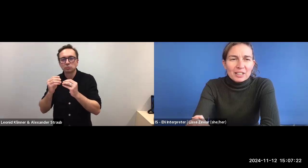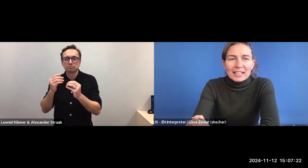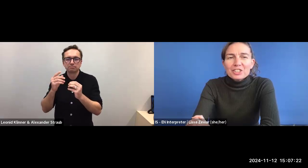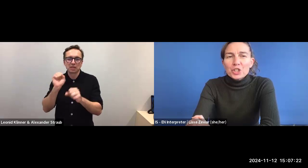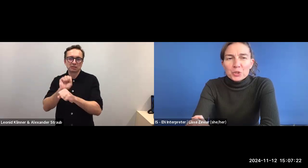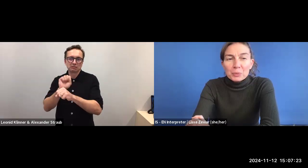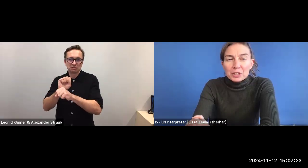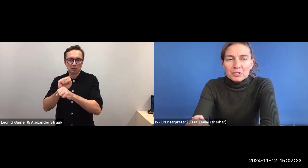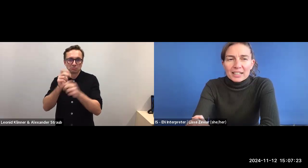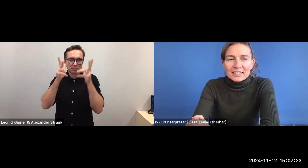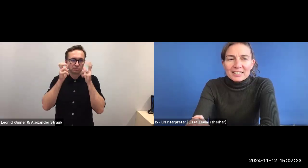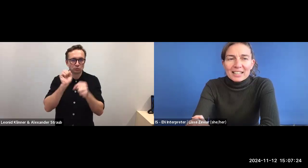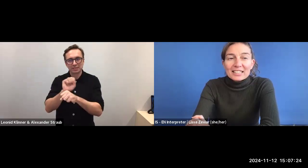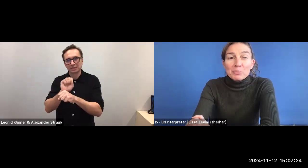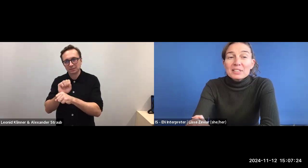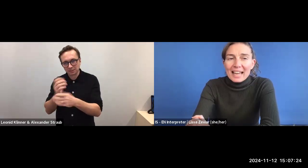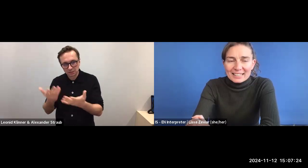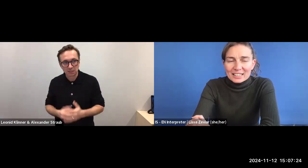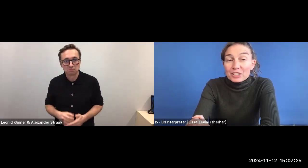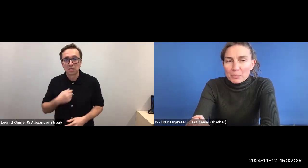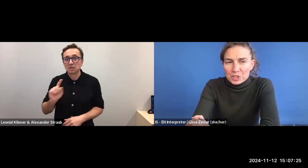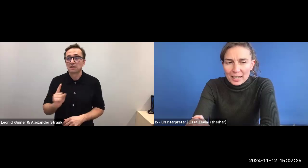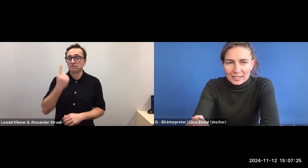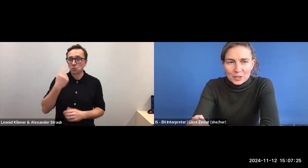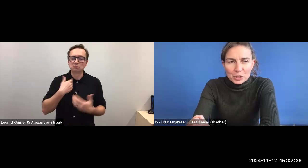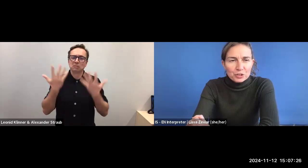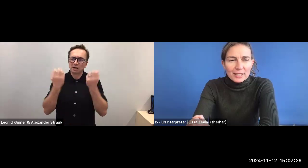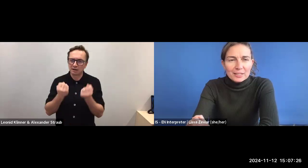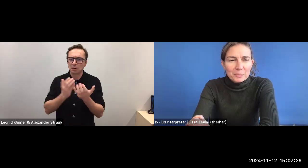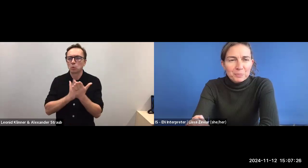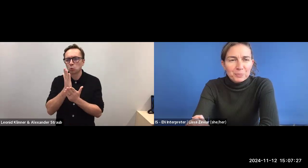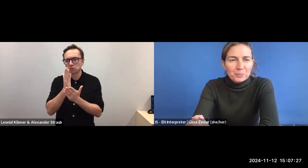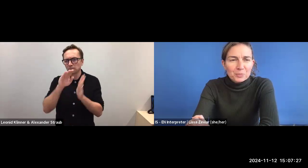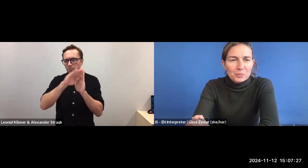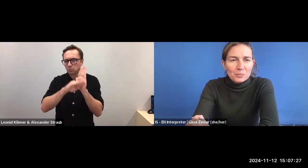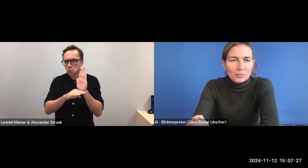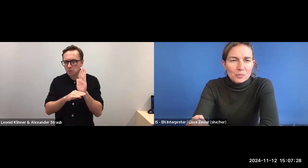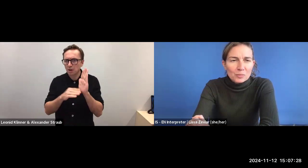from here and show you what we created and the type of tasks, the reception tasks that we created.